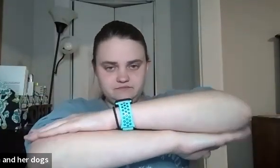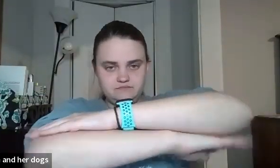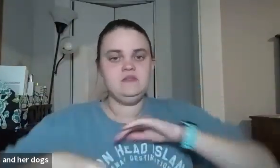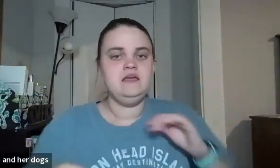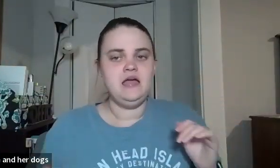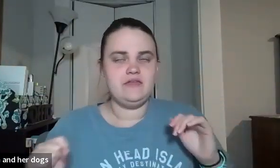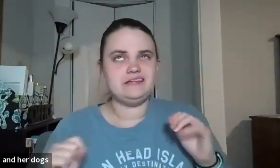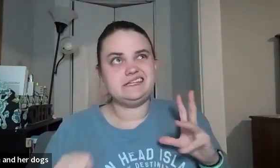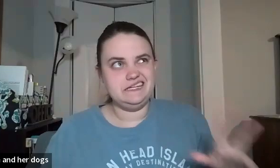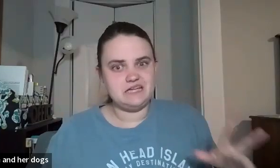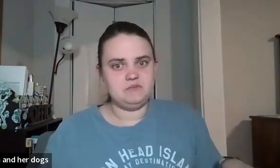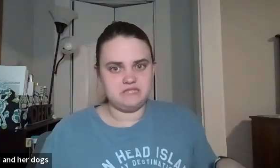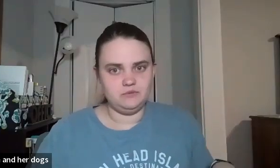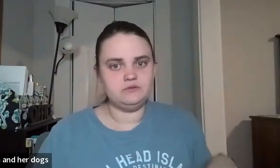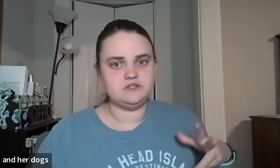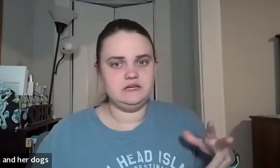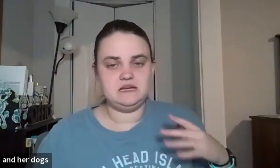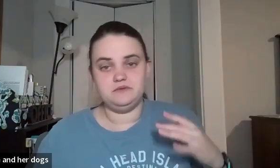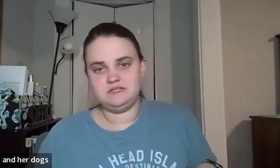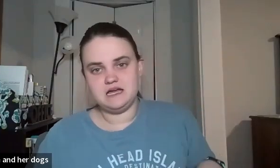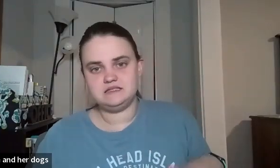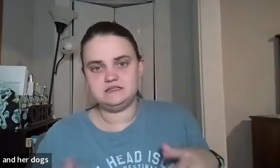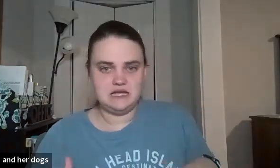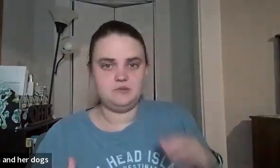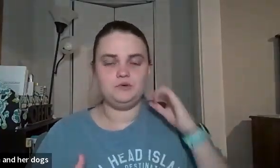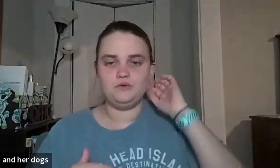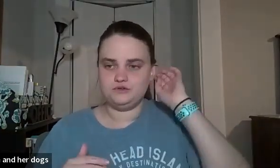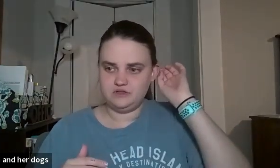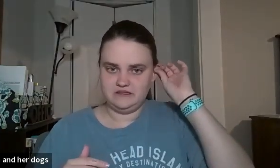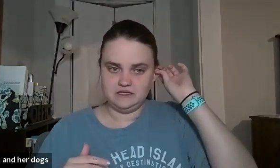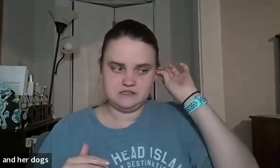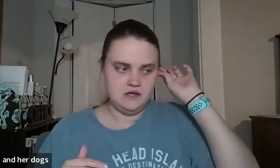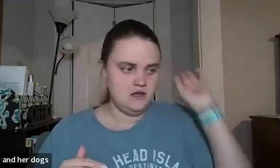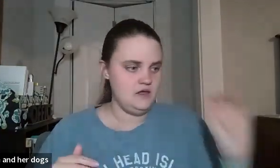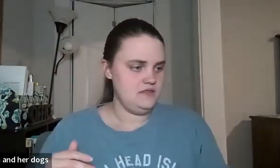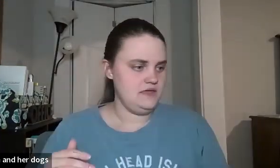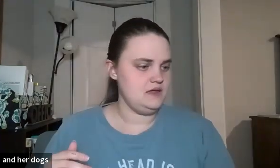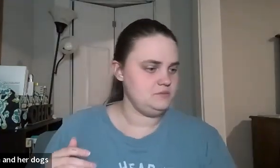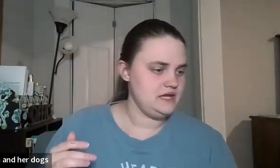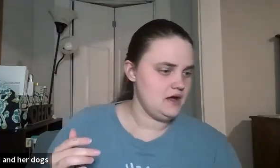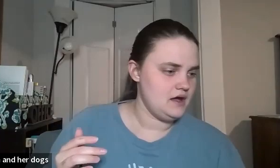that's any type of table. So any type of desk, table, those sort of things. Then we have